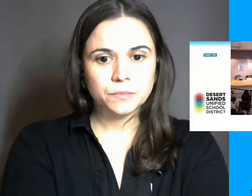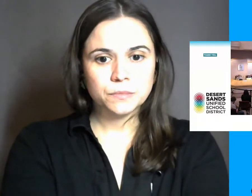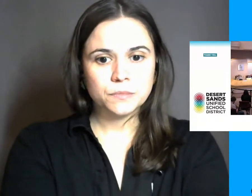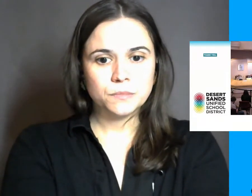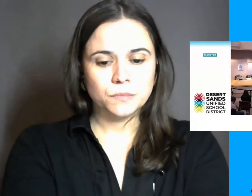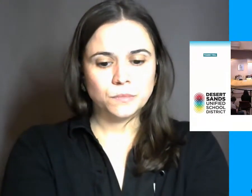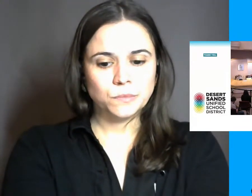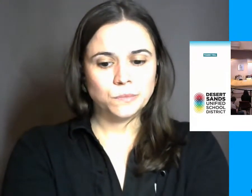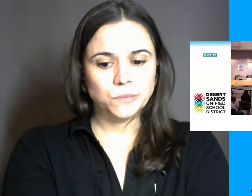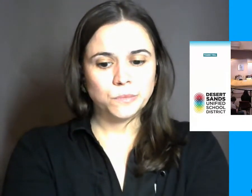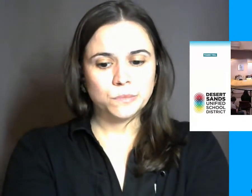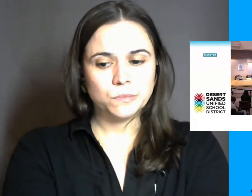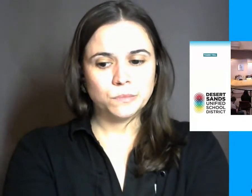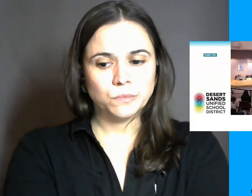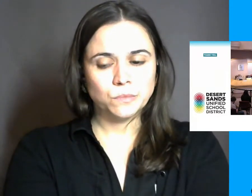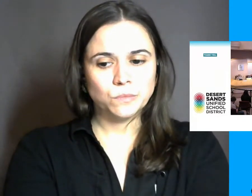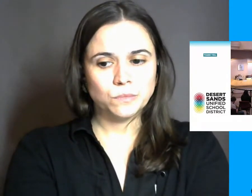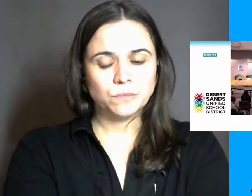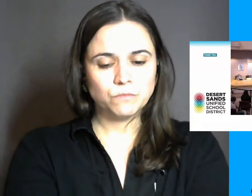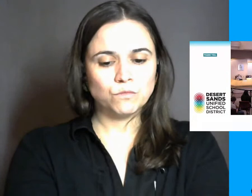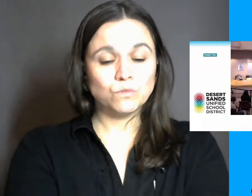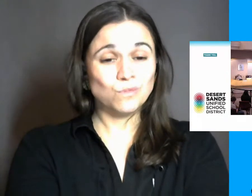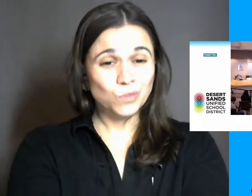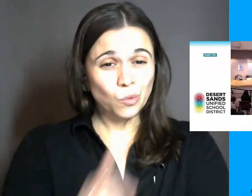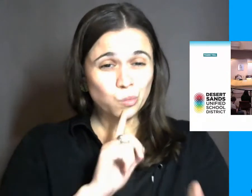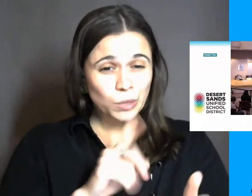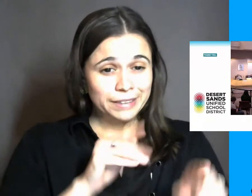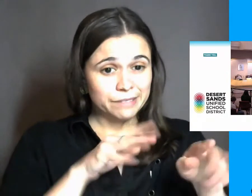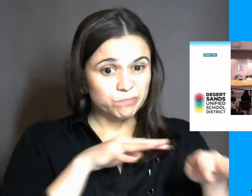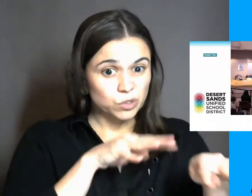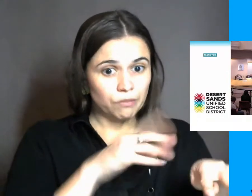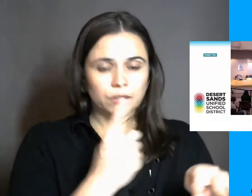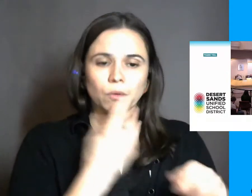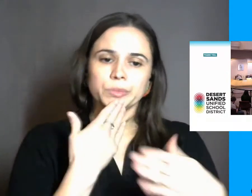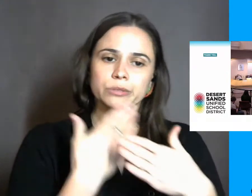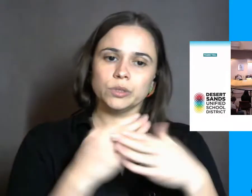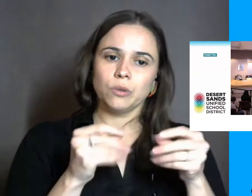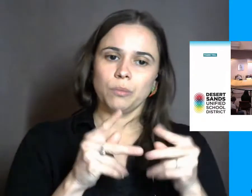for something like that to happen. But great job, and everything looks good. Thank you.